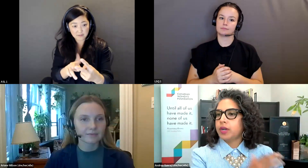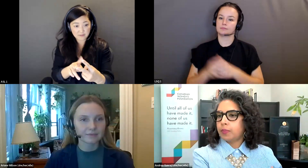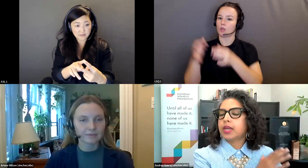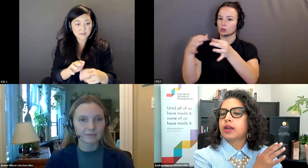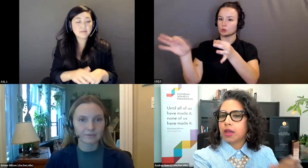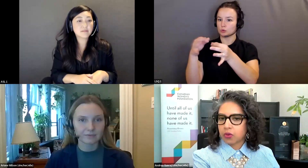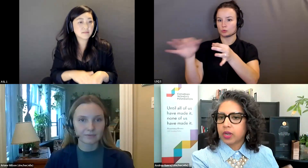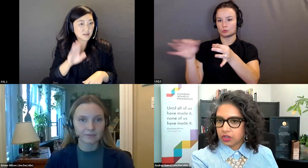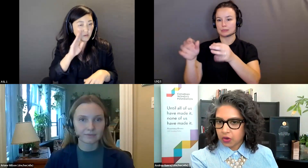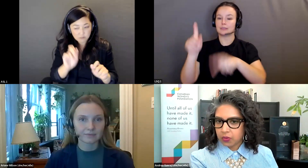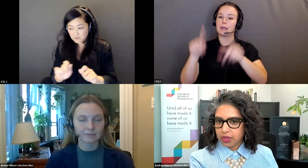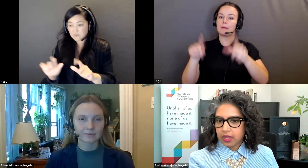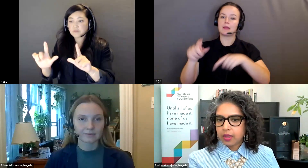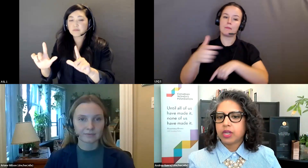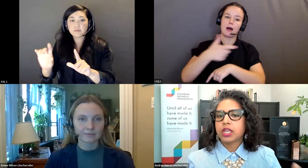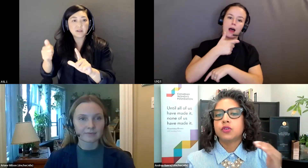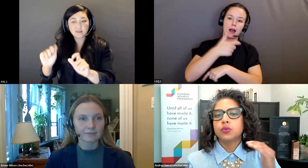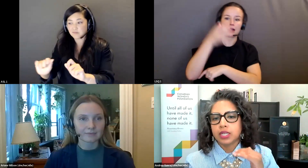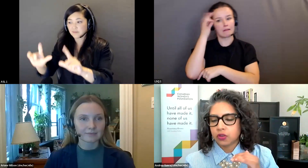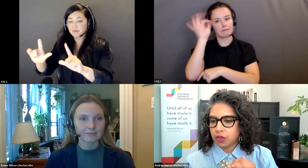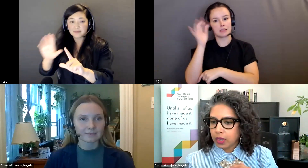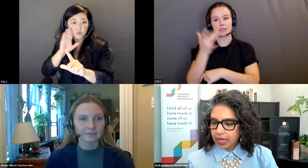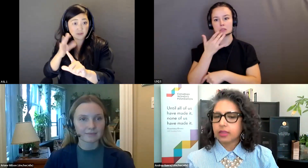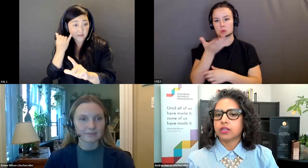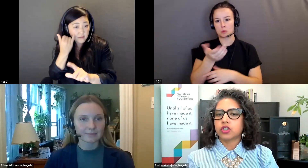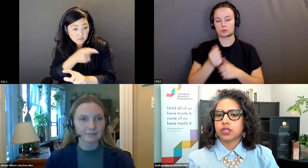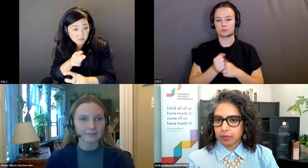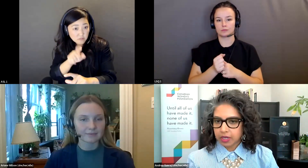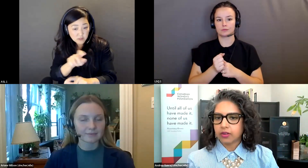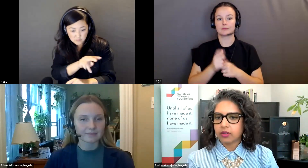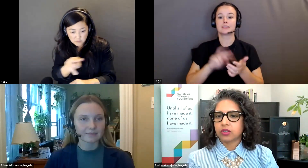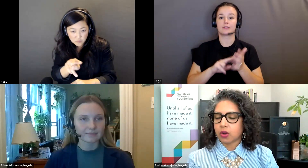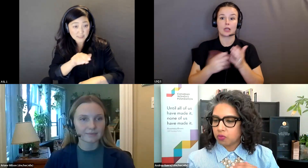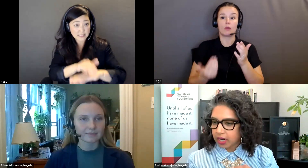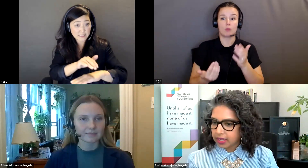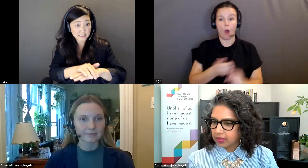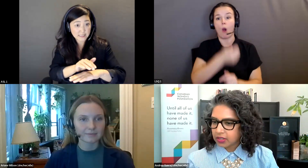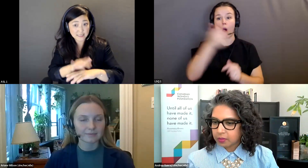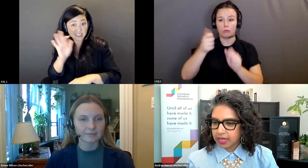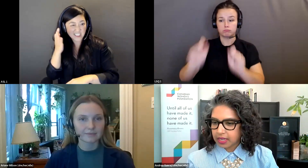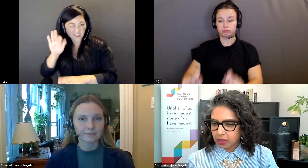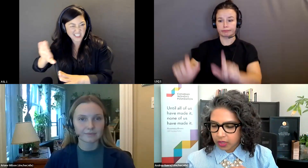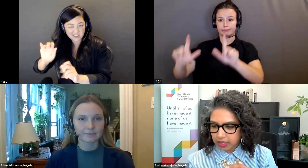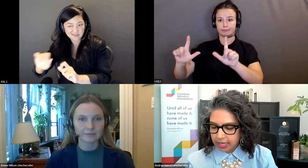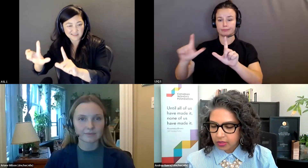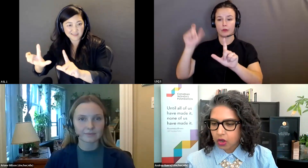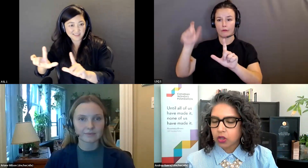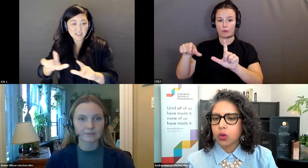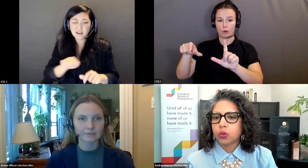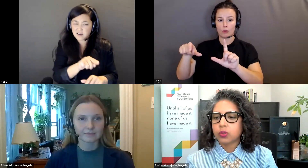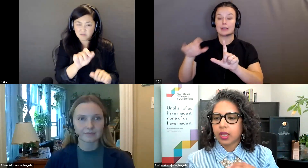will open up in another window. But if you need to view English subtitles directly in this meeting, you can